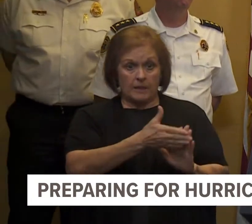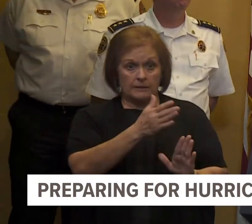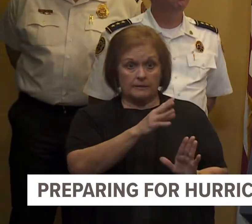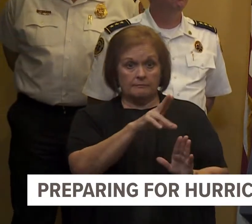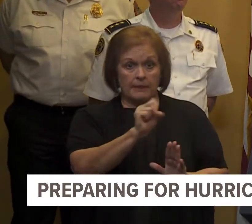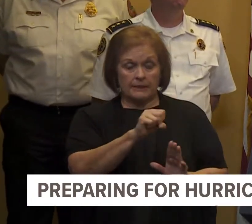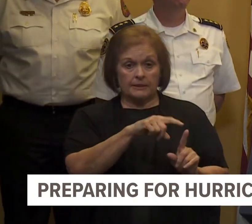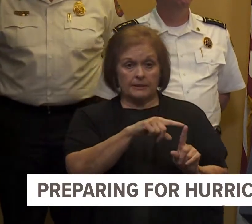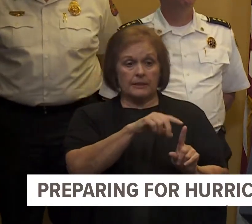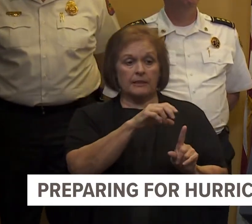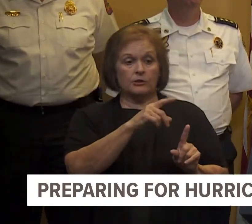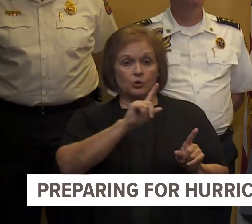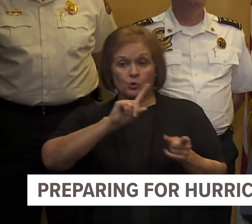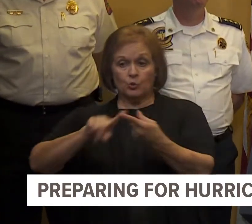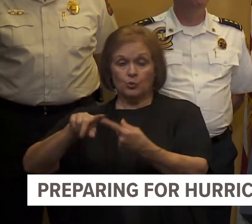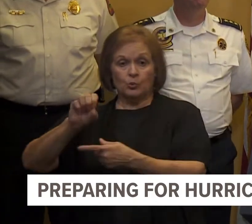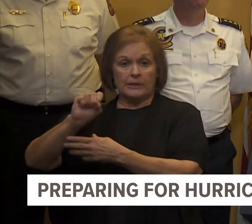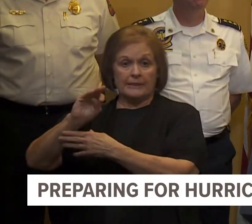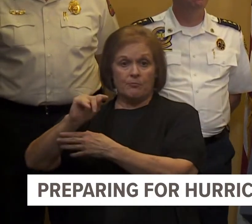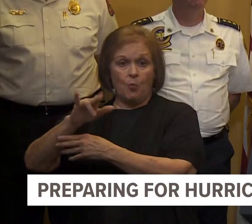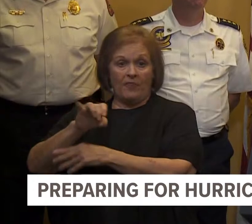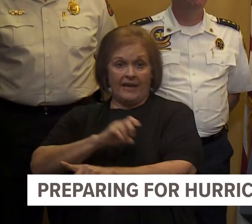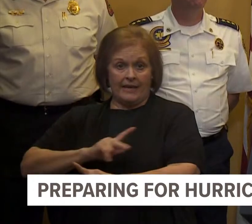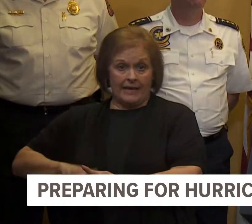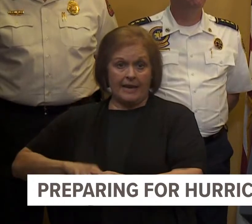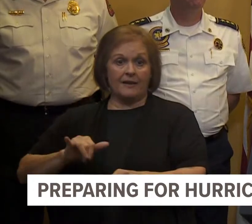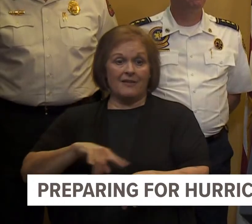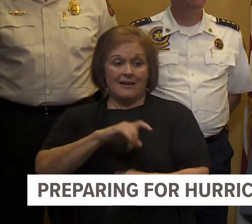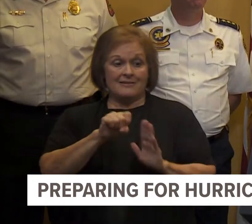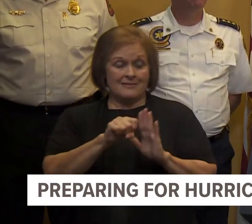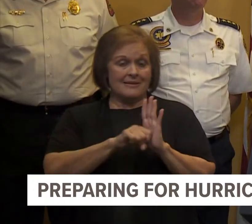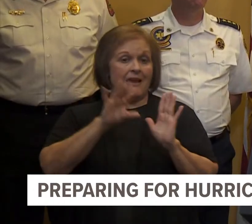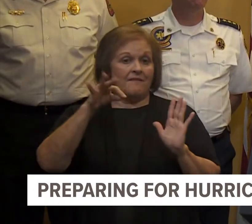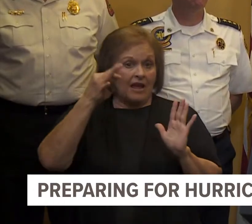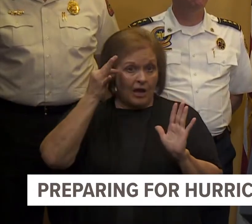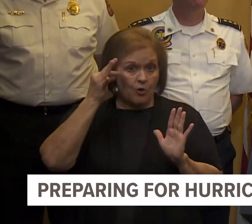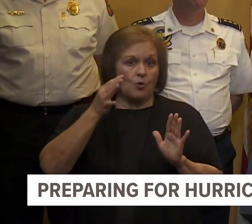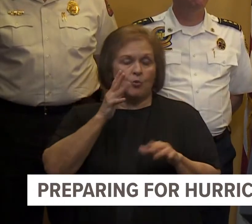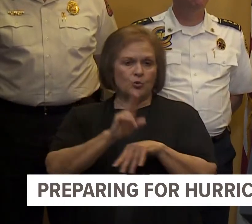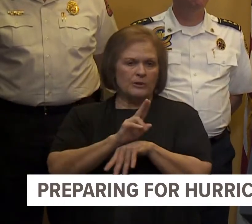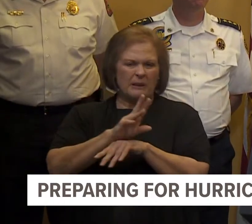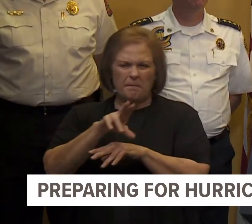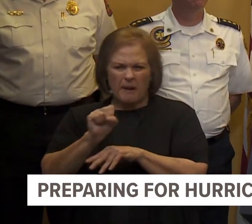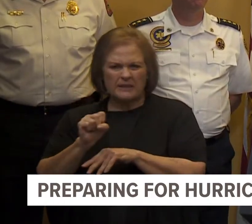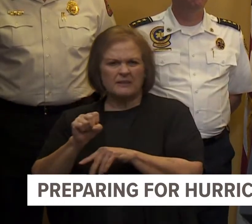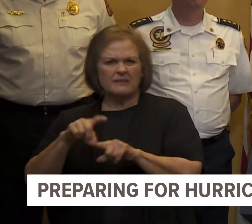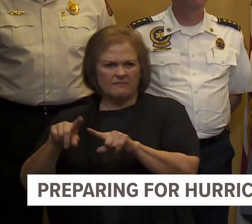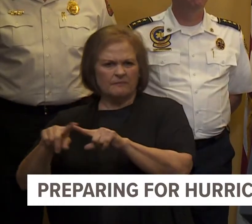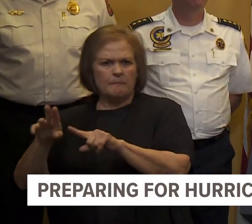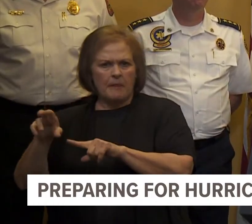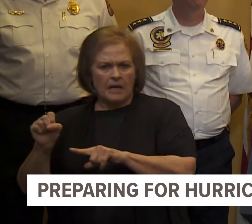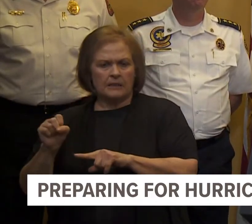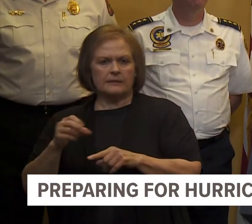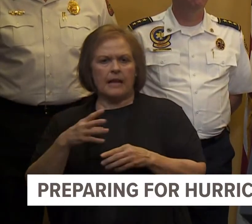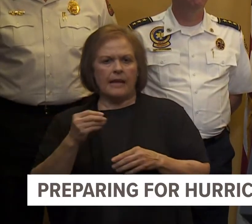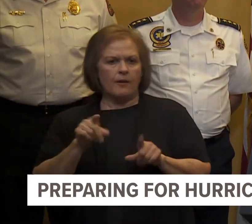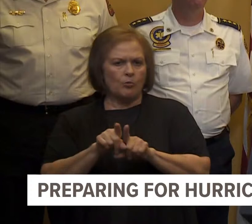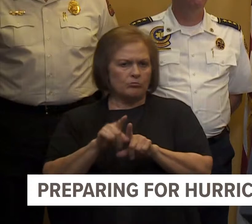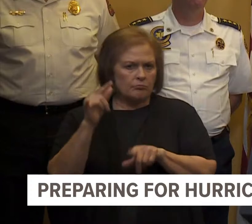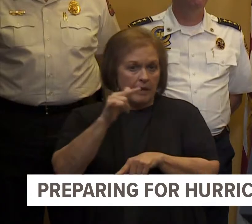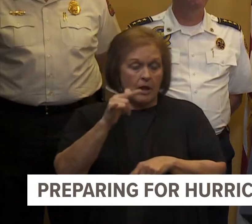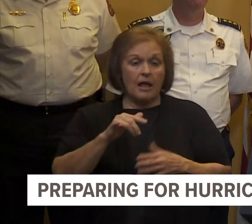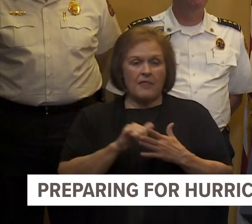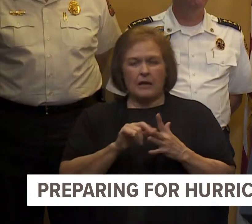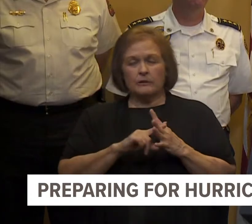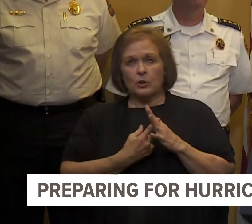Smoothie King Center. From there, the state and the federal government assist us with both motor coach, Amtrak, and airlines. That